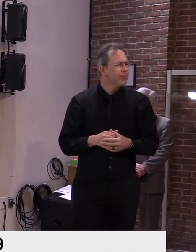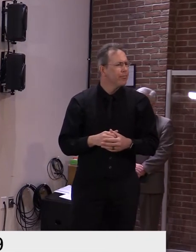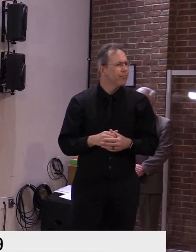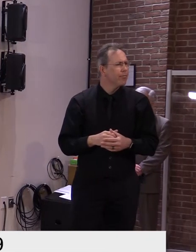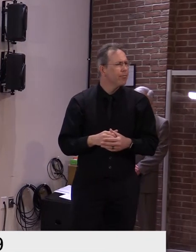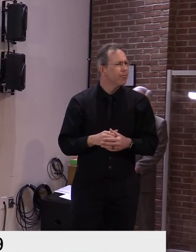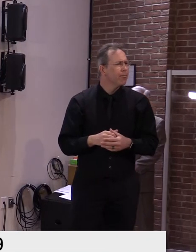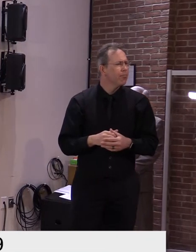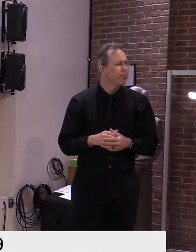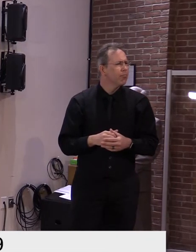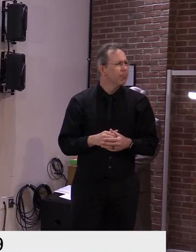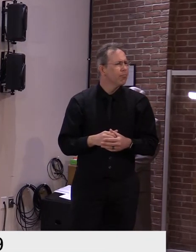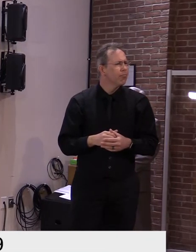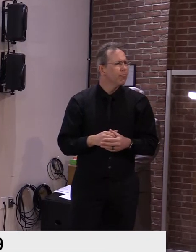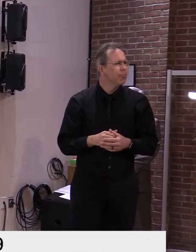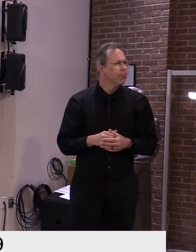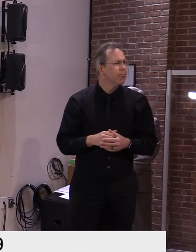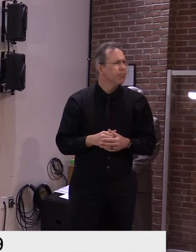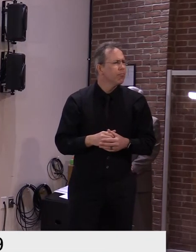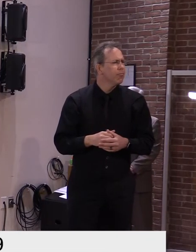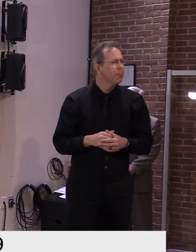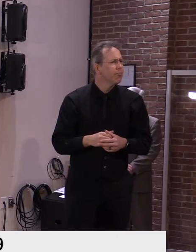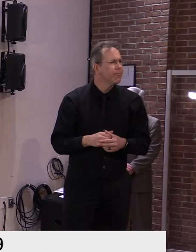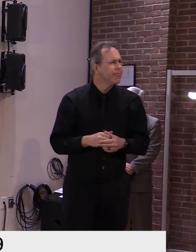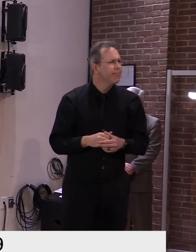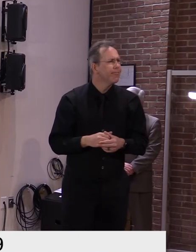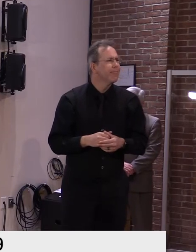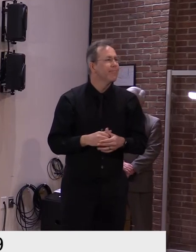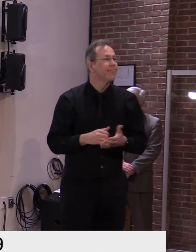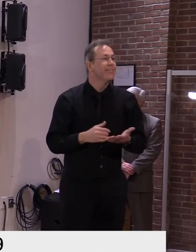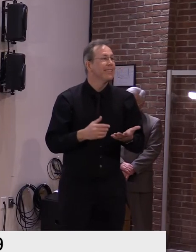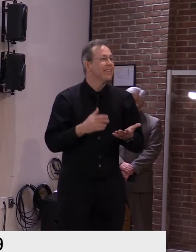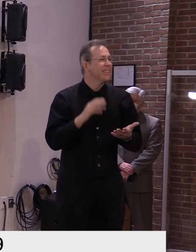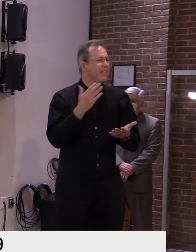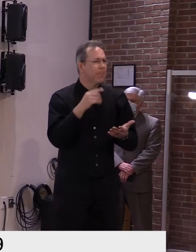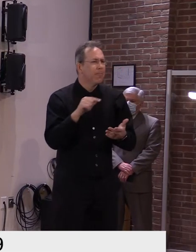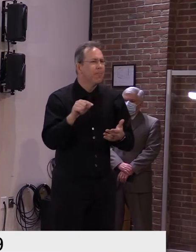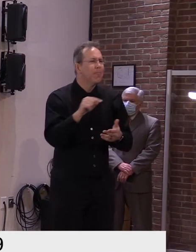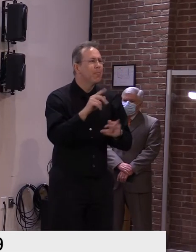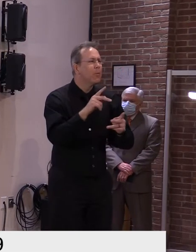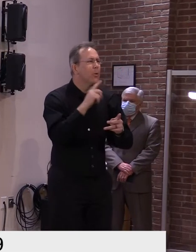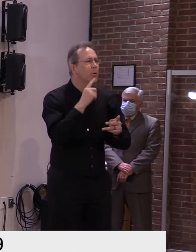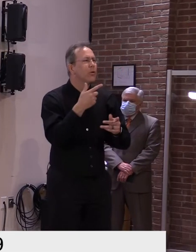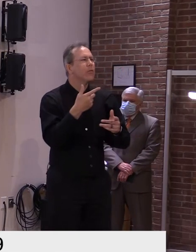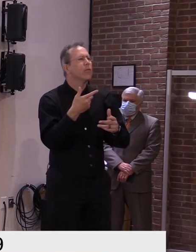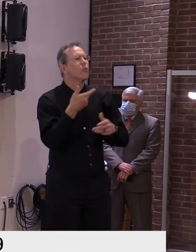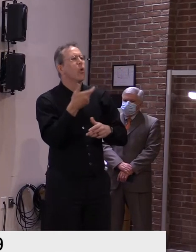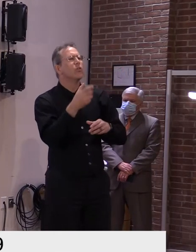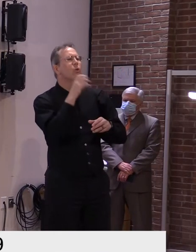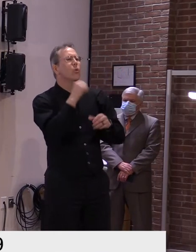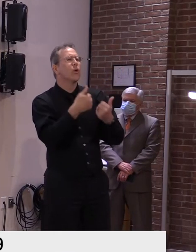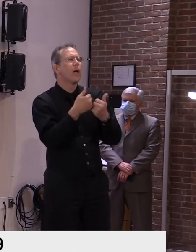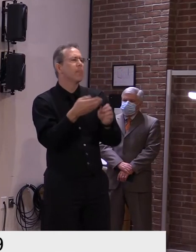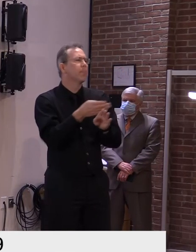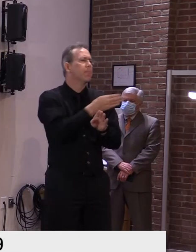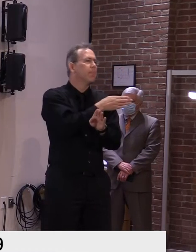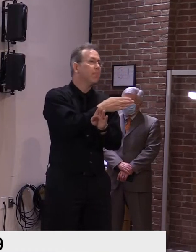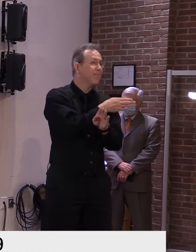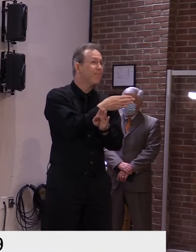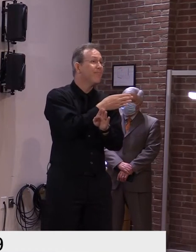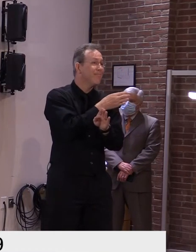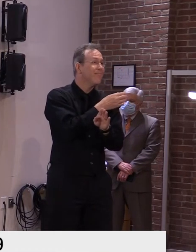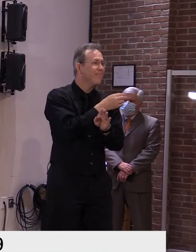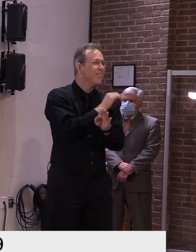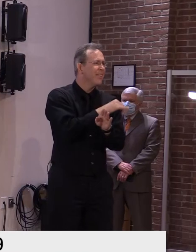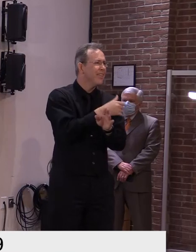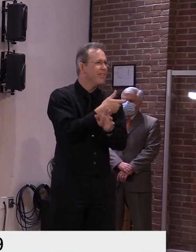had like 4 minutes of contact in a large gym with few people. I thought the controlling time was supposed to be like 15 minutes of contact or